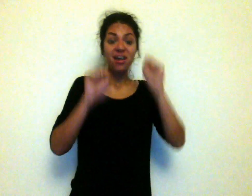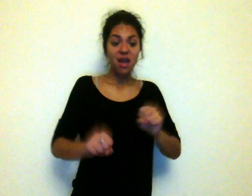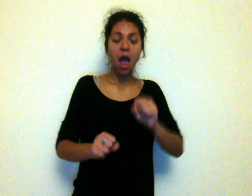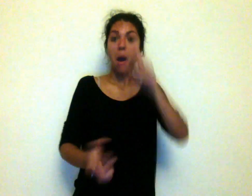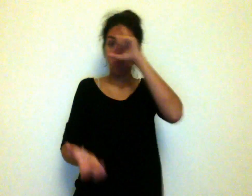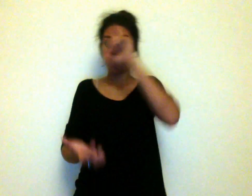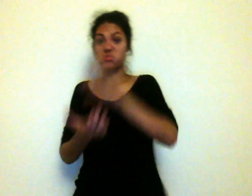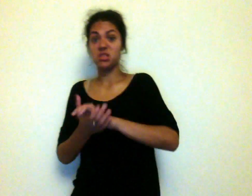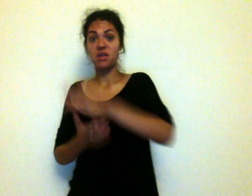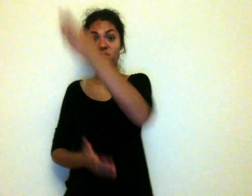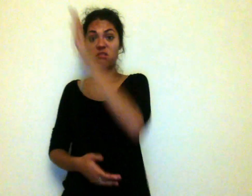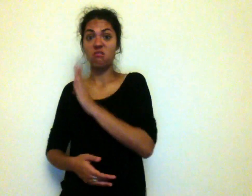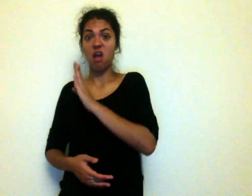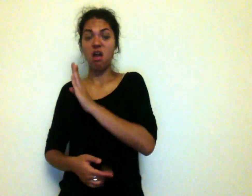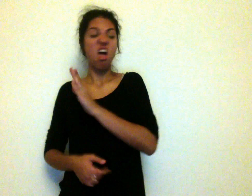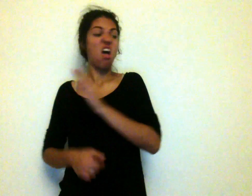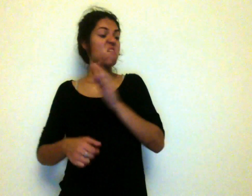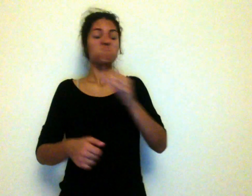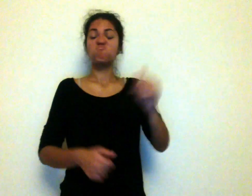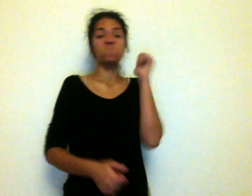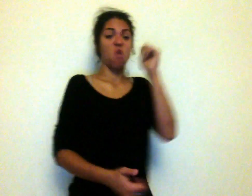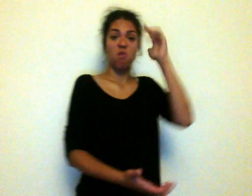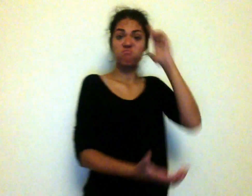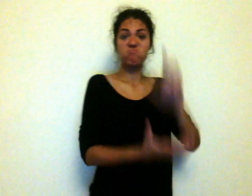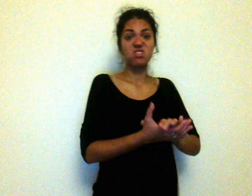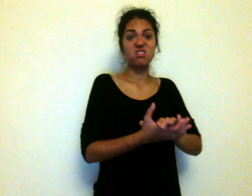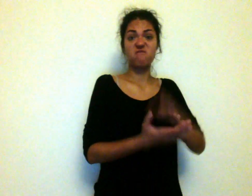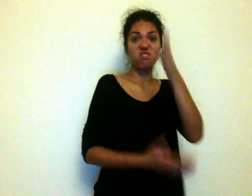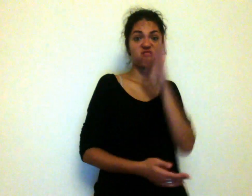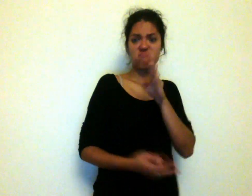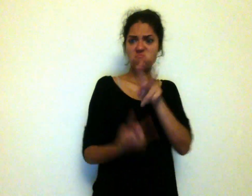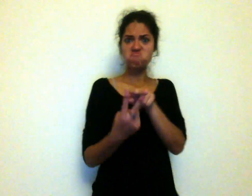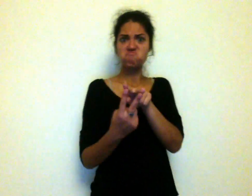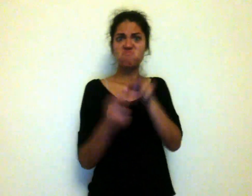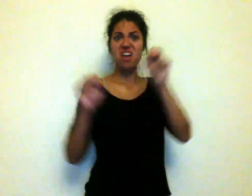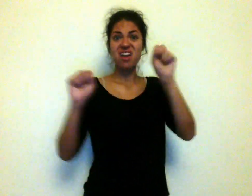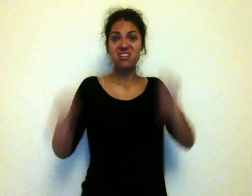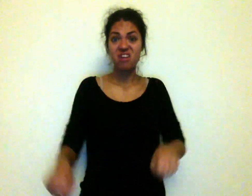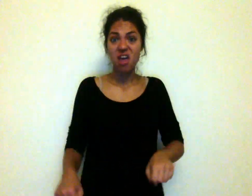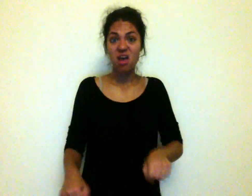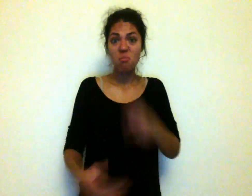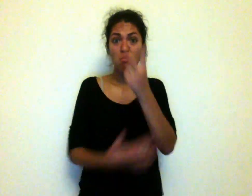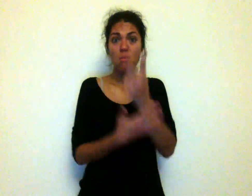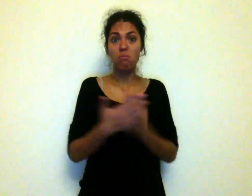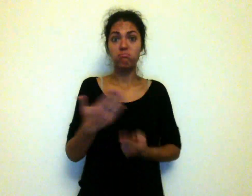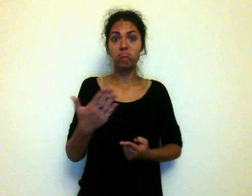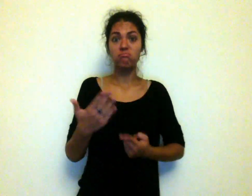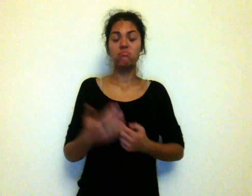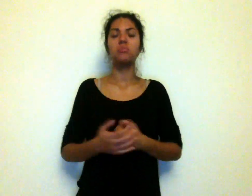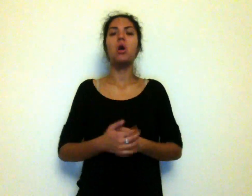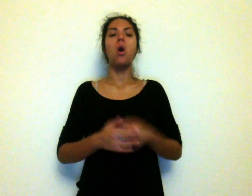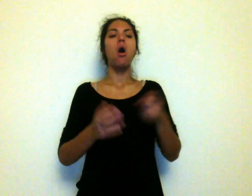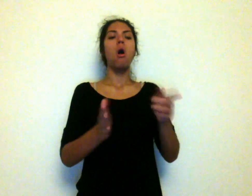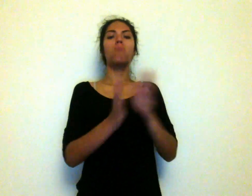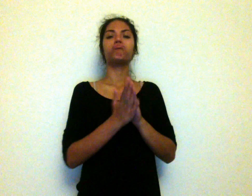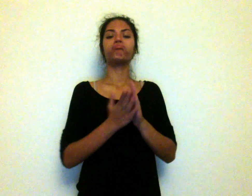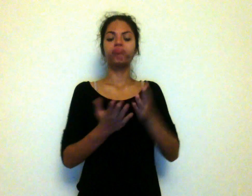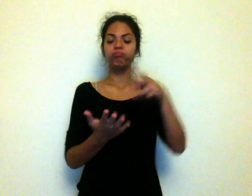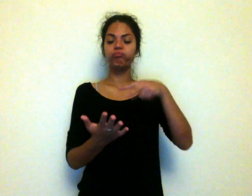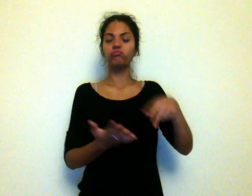atheists or non-theists following knowledge. You can take the Hindu scriptures and prove almost